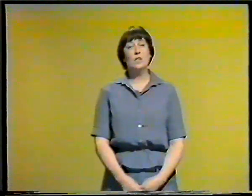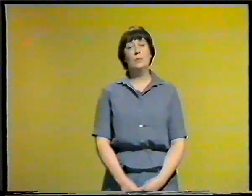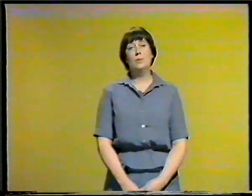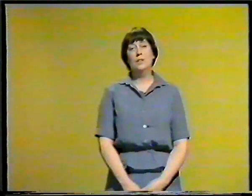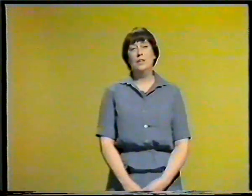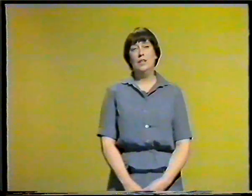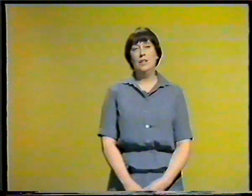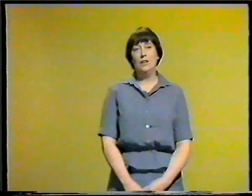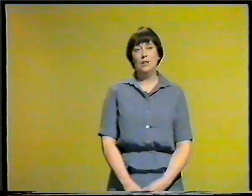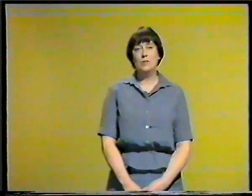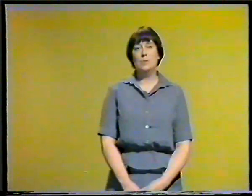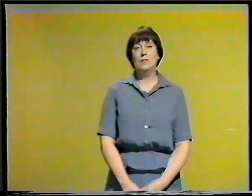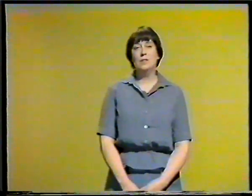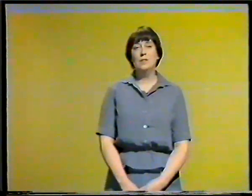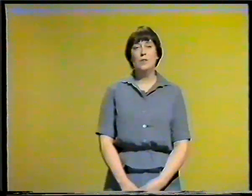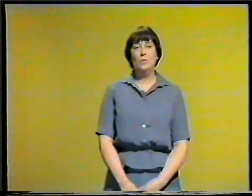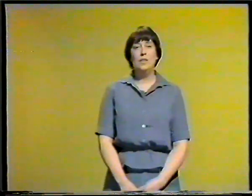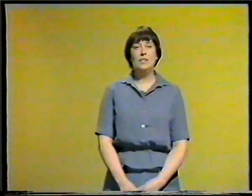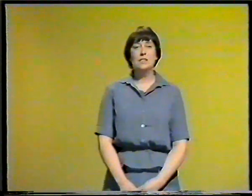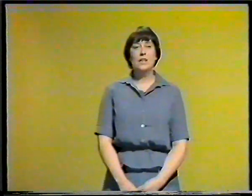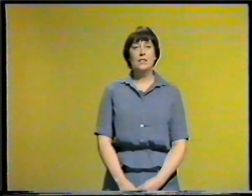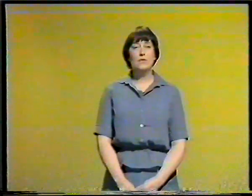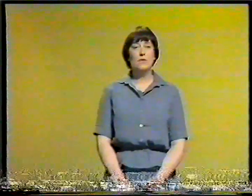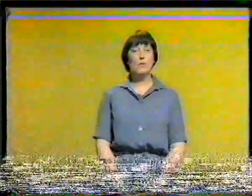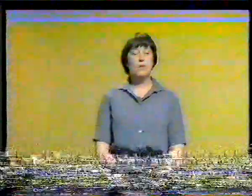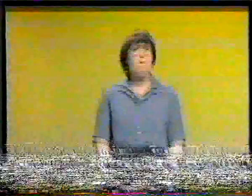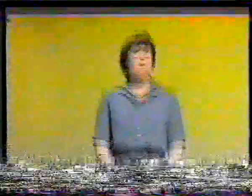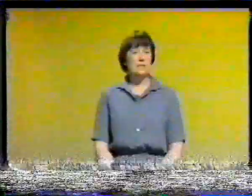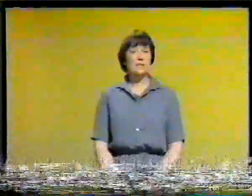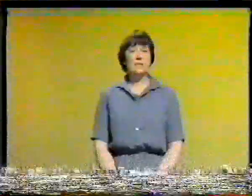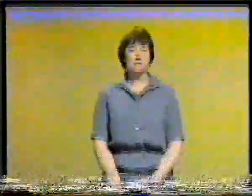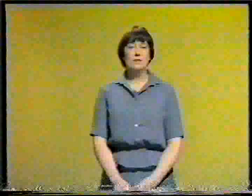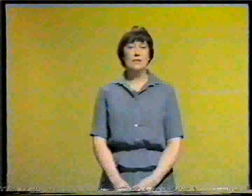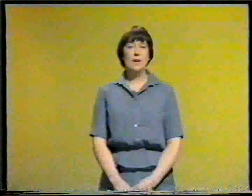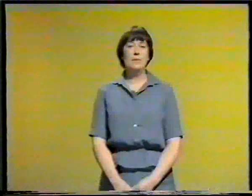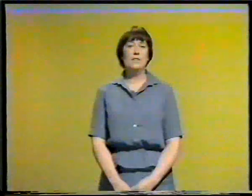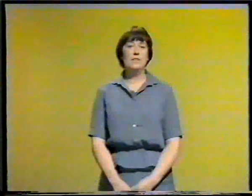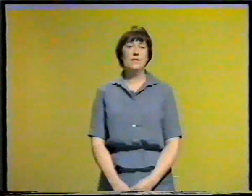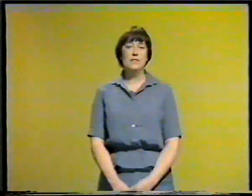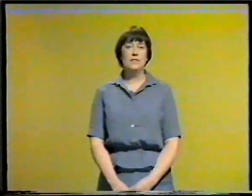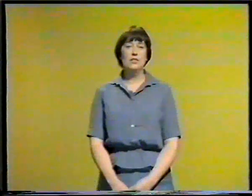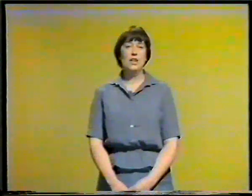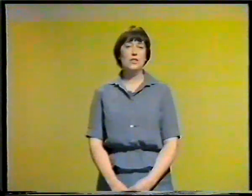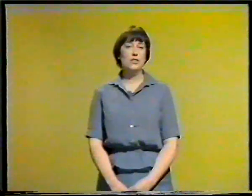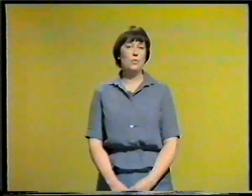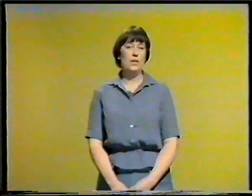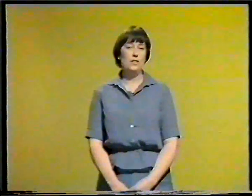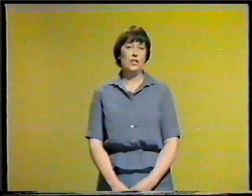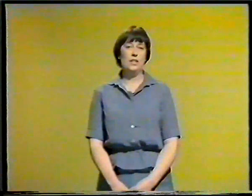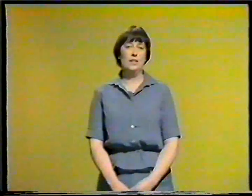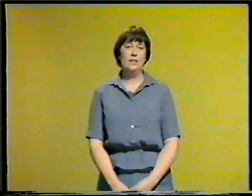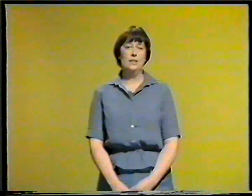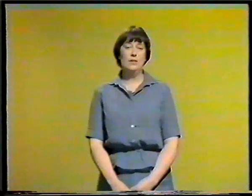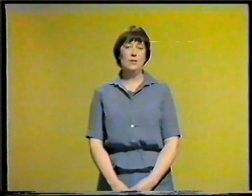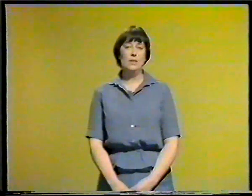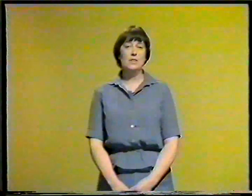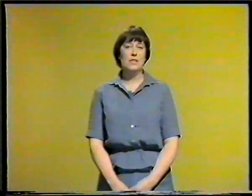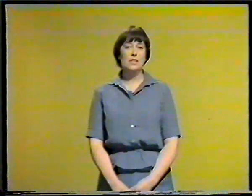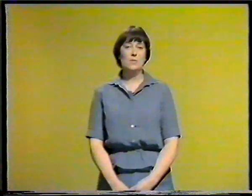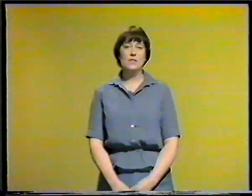example, in our hospital, we needed signs for medicine, tablet, injection and wheelchair, because these were